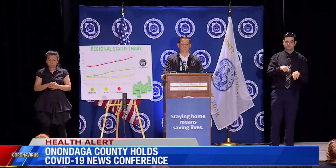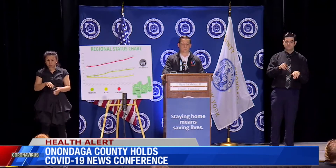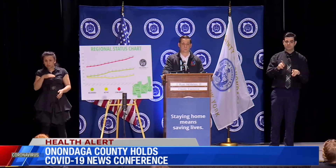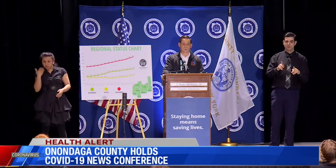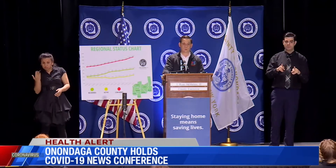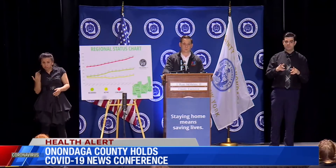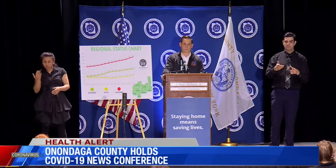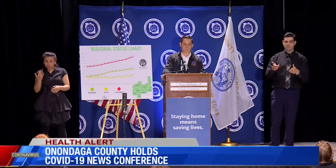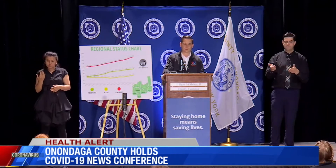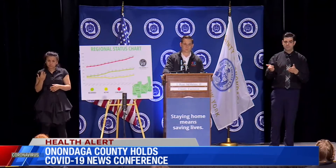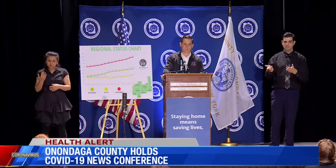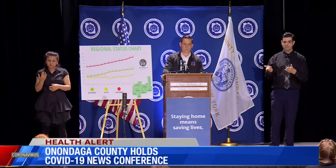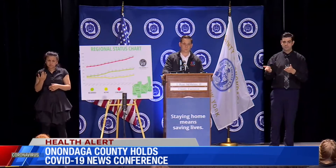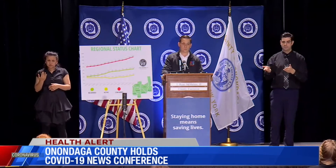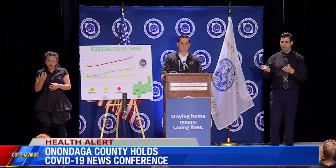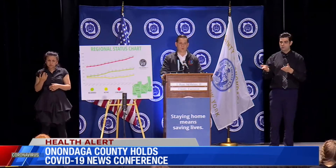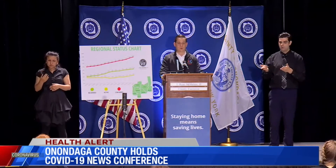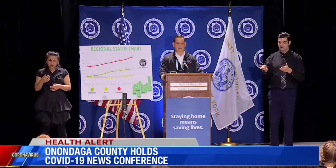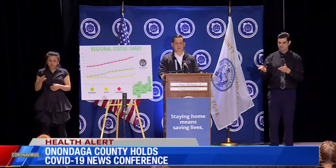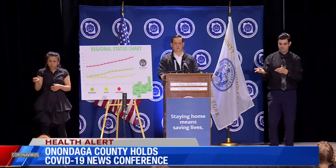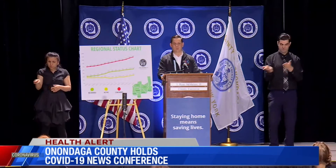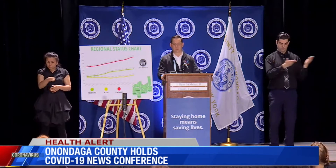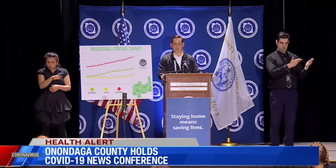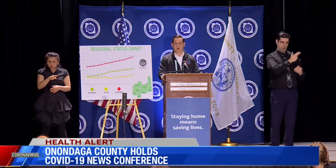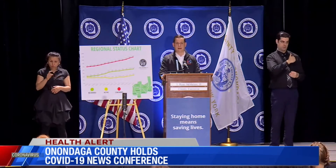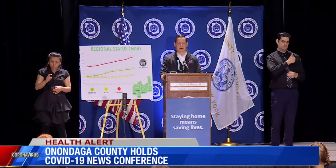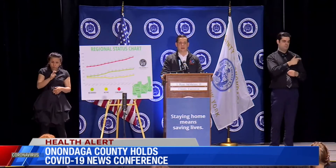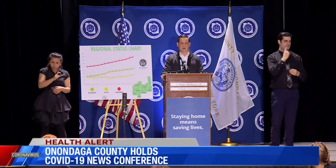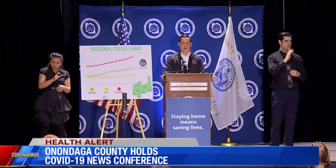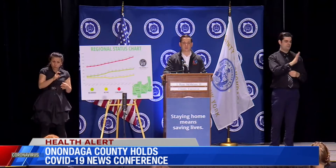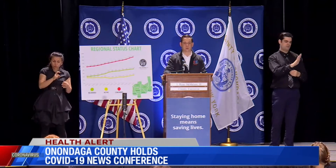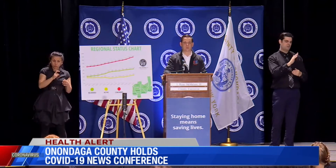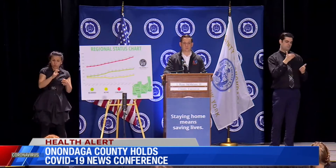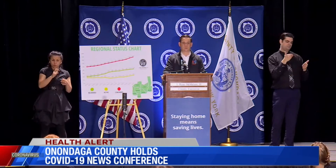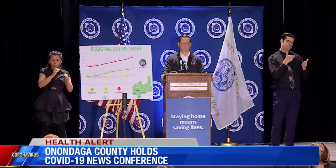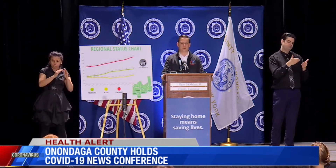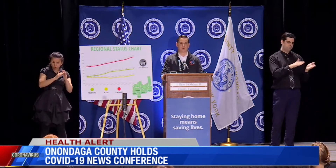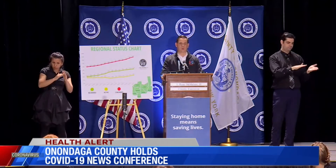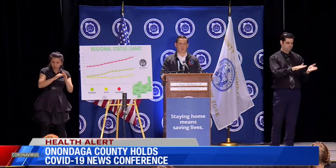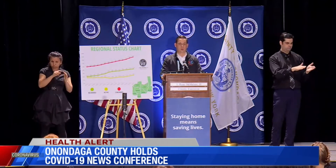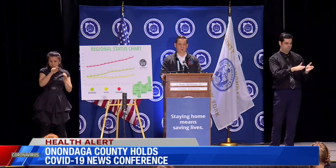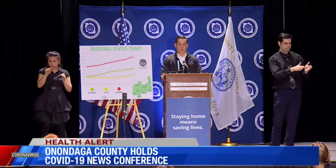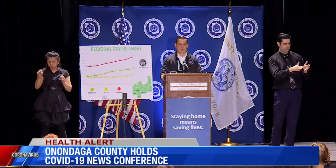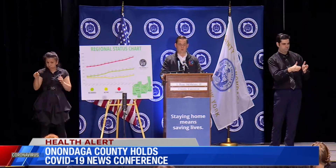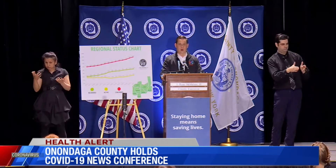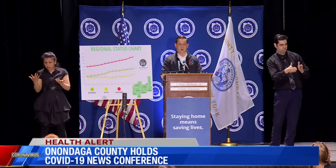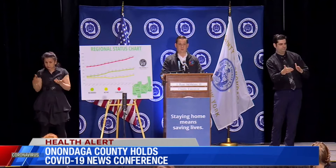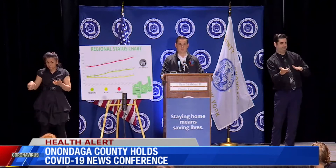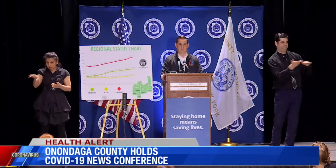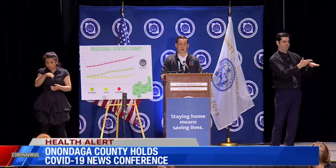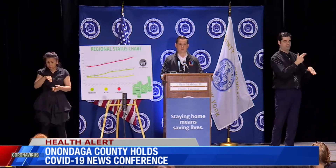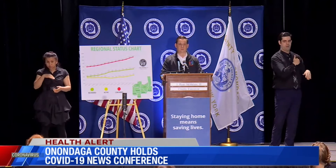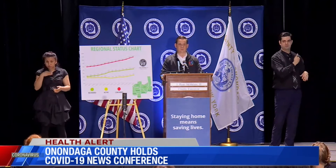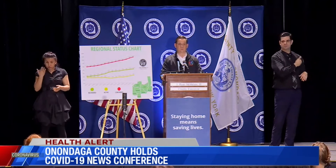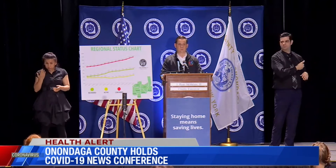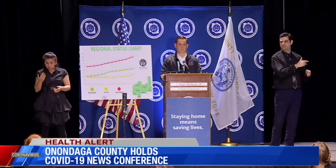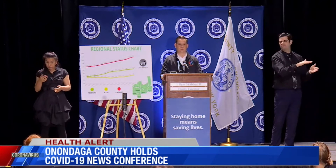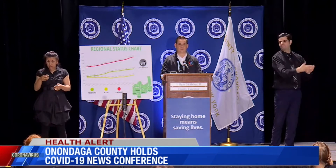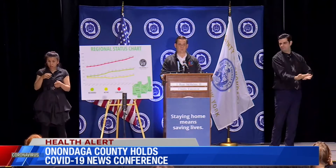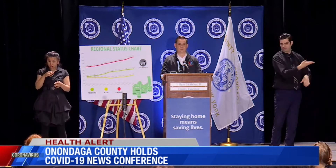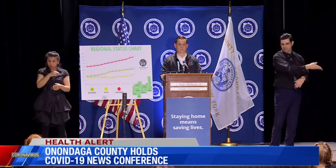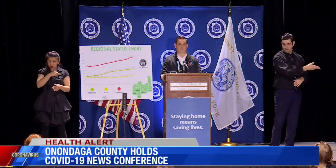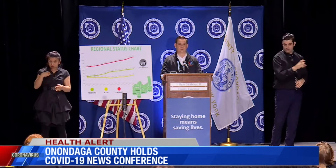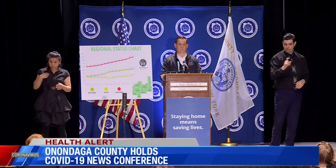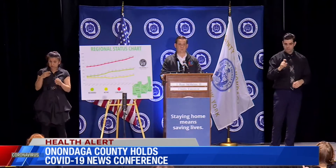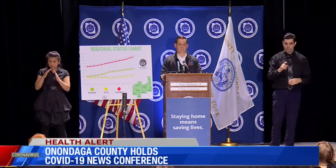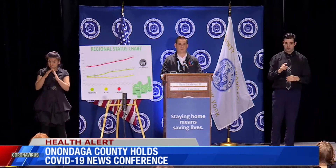some of them not even making it that far? Yeah, some are not dying in the hospital. So most are, some aren't.